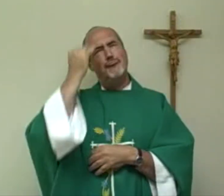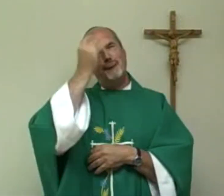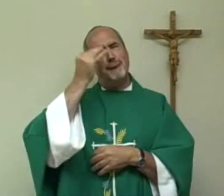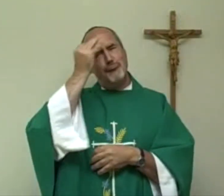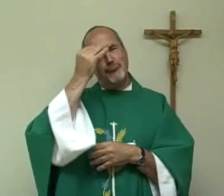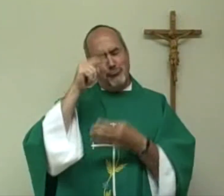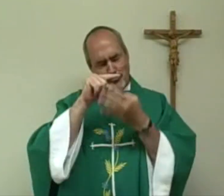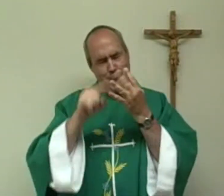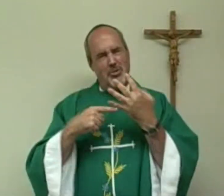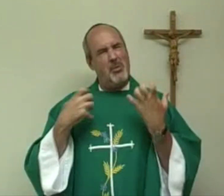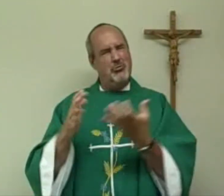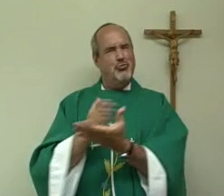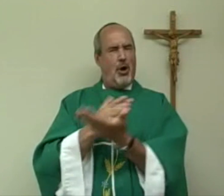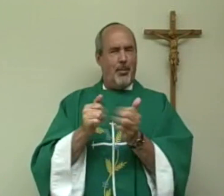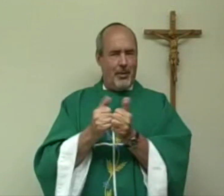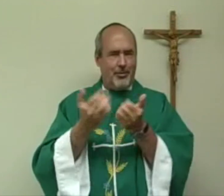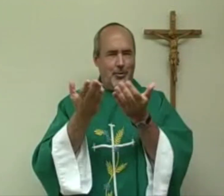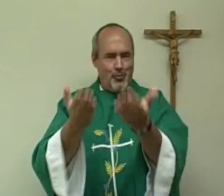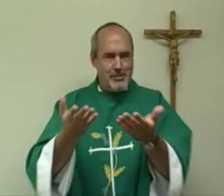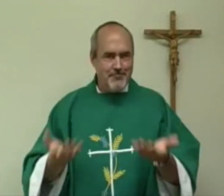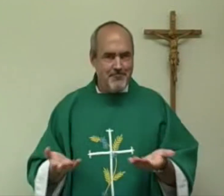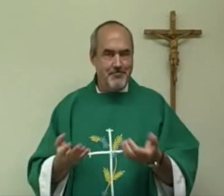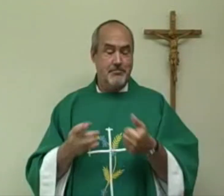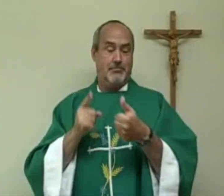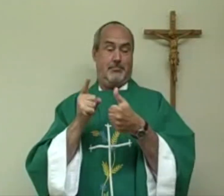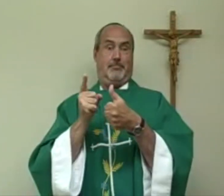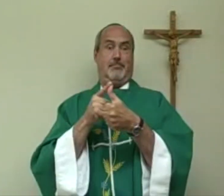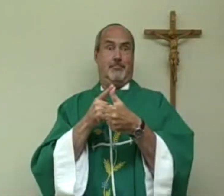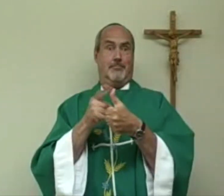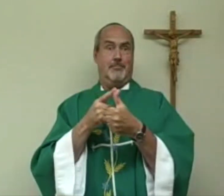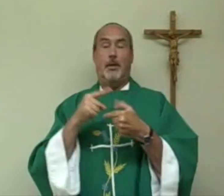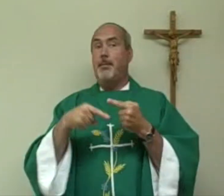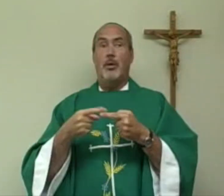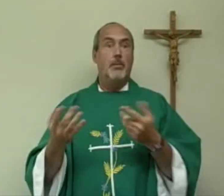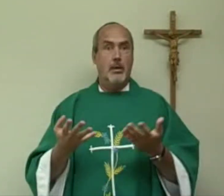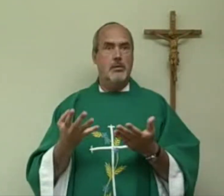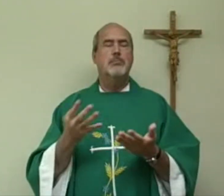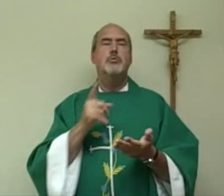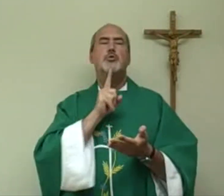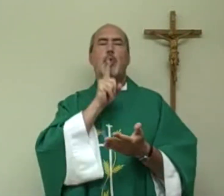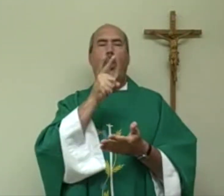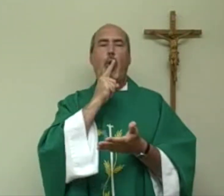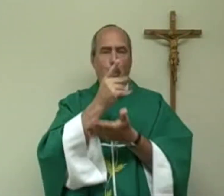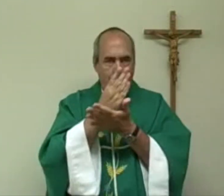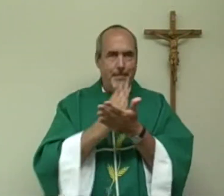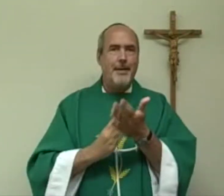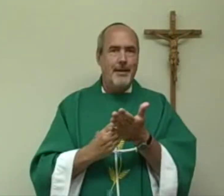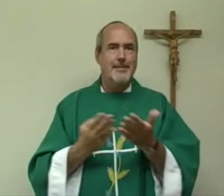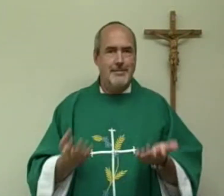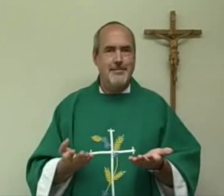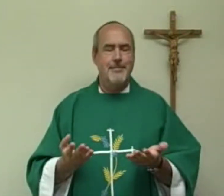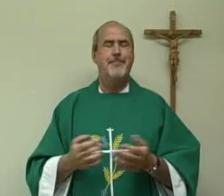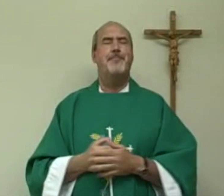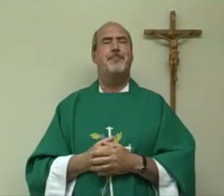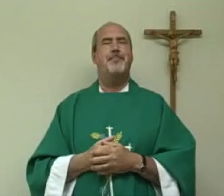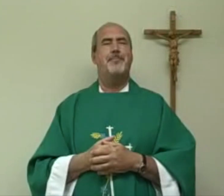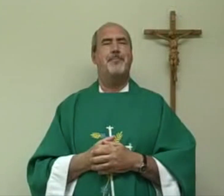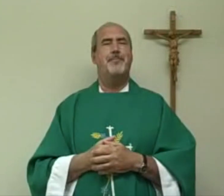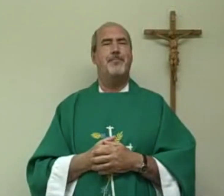That story kind of makes me think about a couple of things I want to share with you today. First of all, the concept of